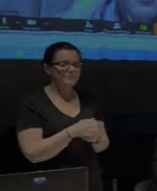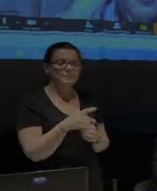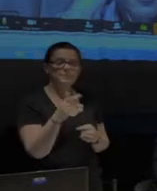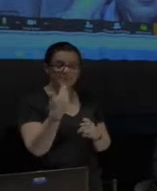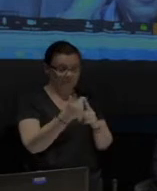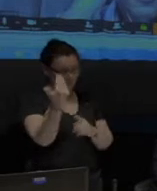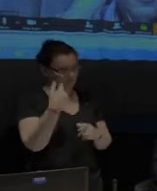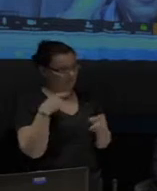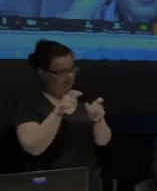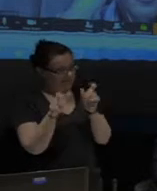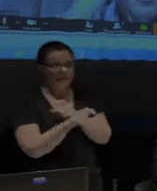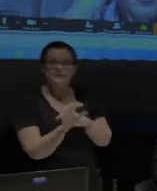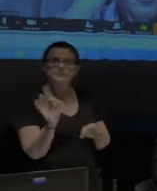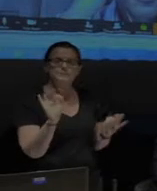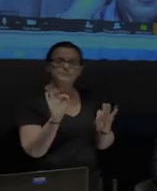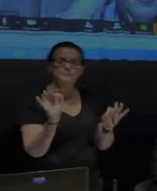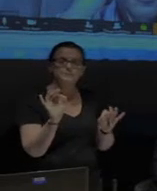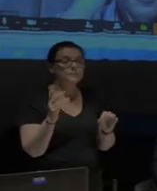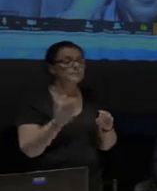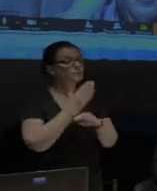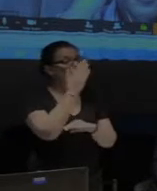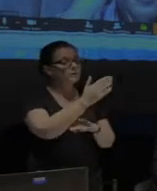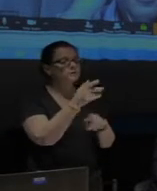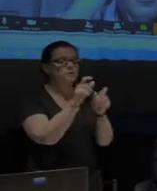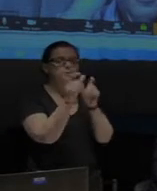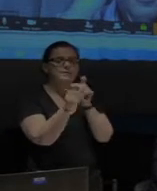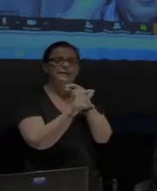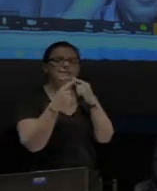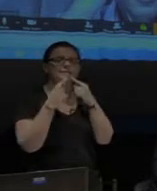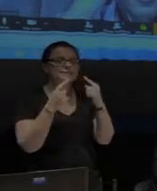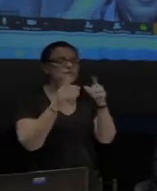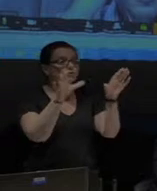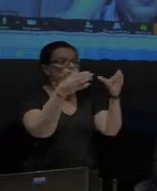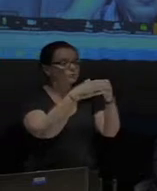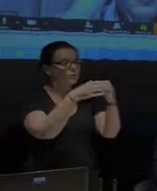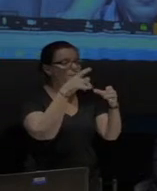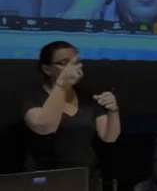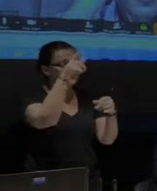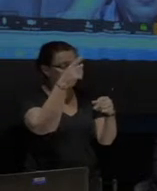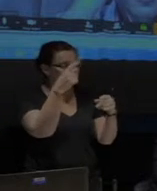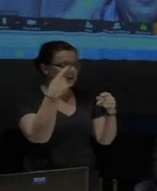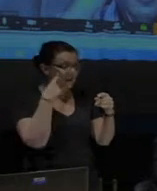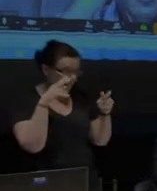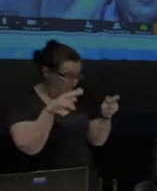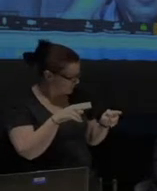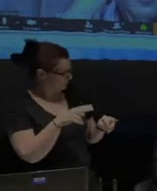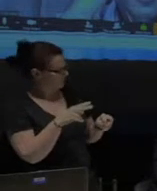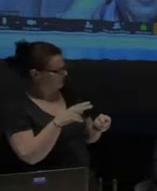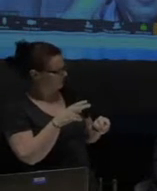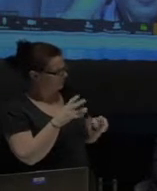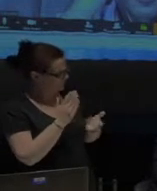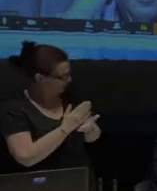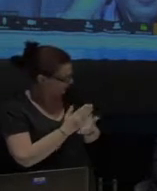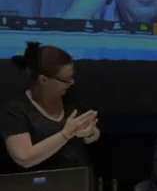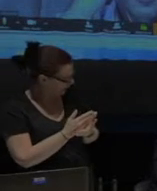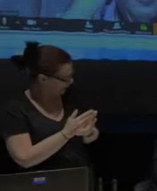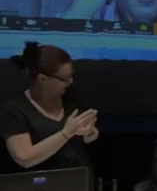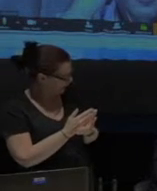dyslexic to most people. In fact, when I went to the dyslexic teachers group, everybody kind of looked at, really? Oh,